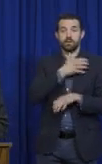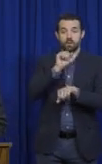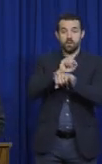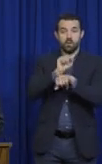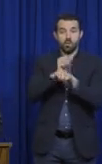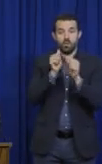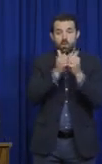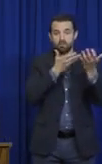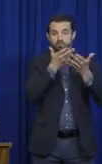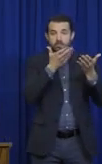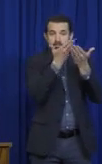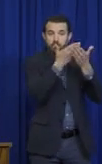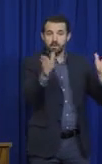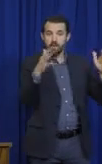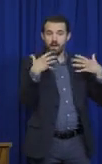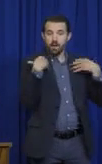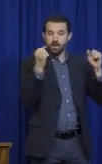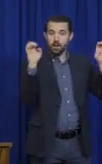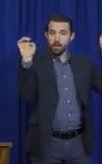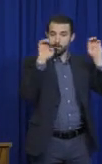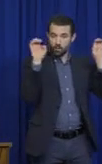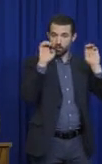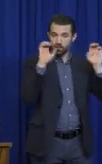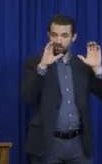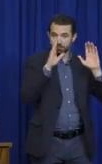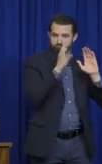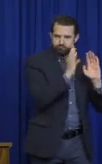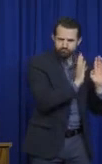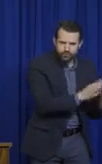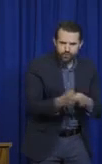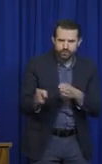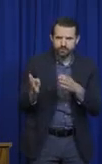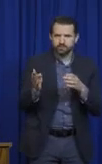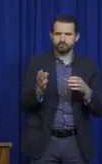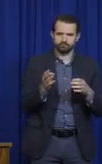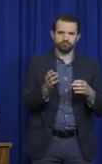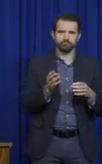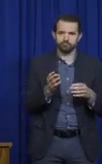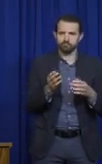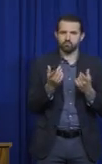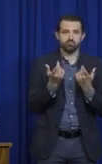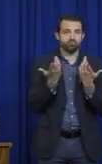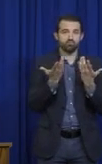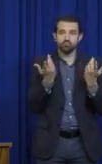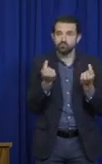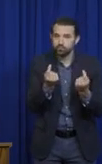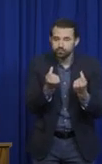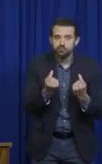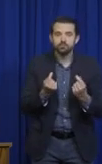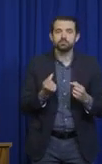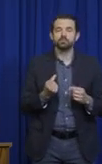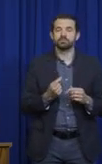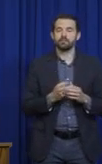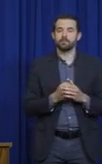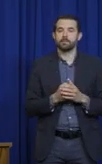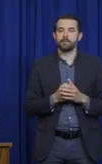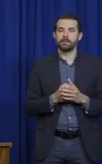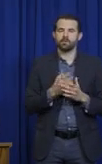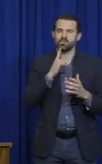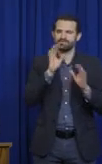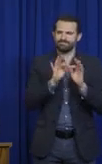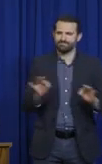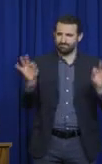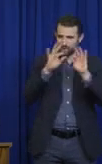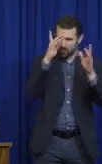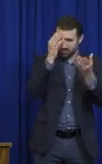preparedness. And I'd like to start today's update by providing some additional news on the